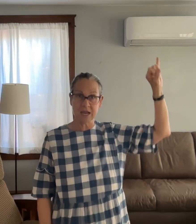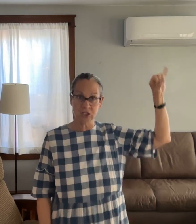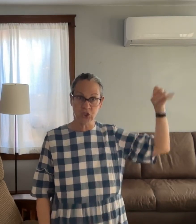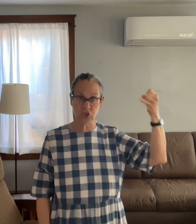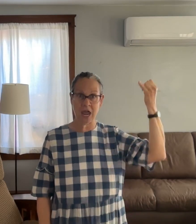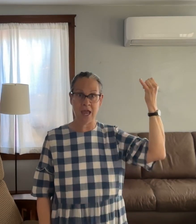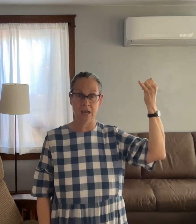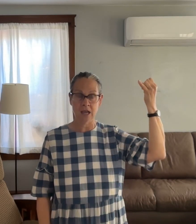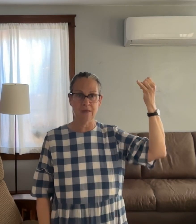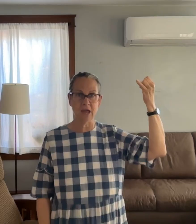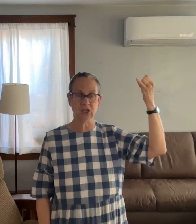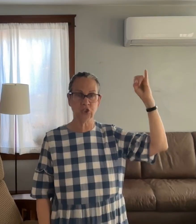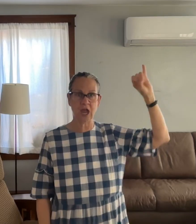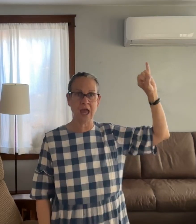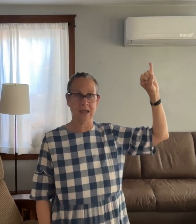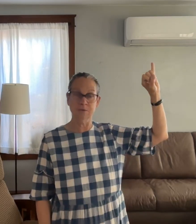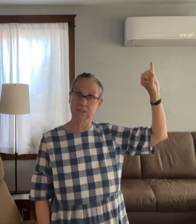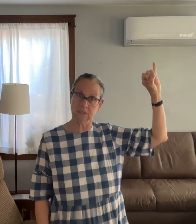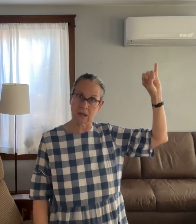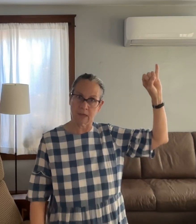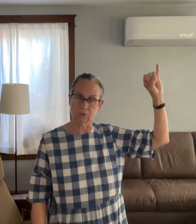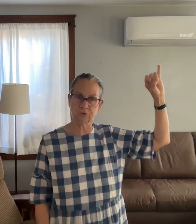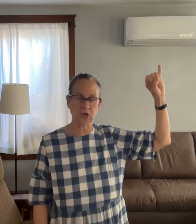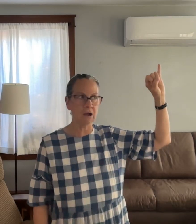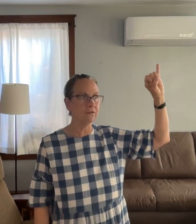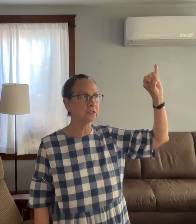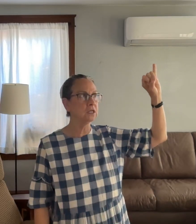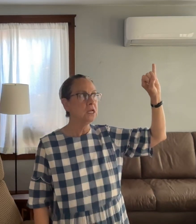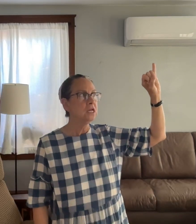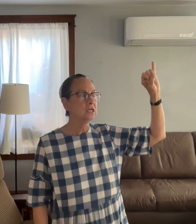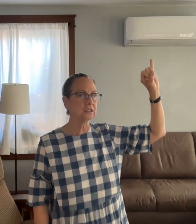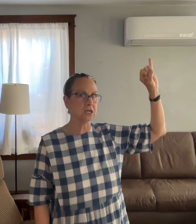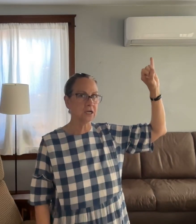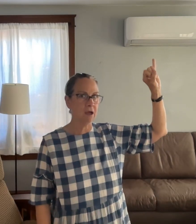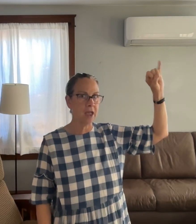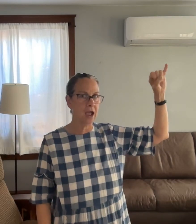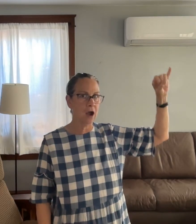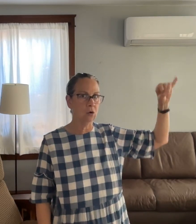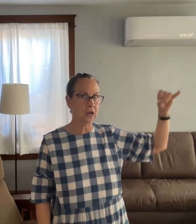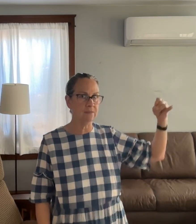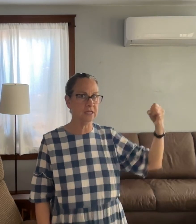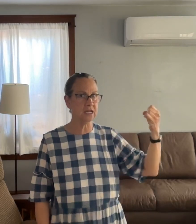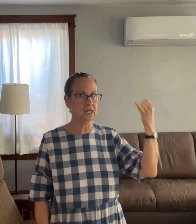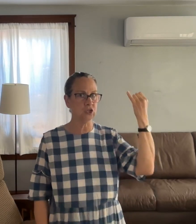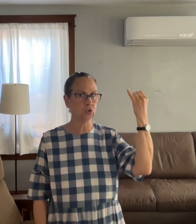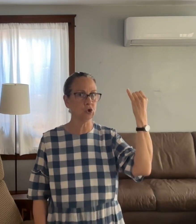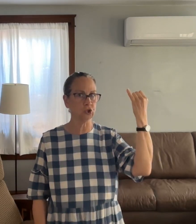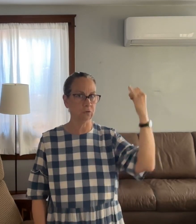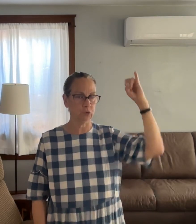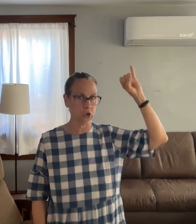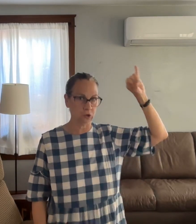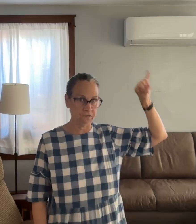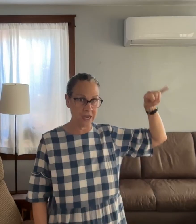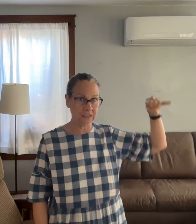a J, and that J, and this is sign language for J, obviously, is going to come out and then in towards your face, and